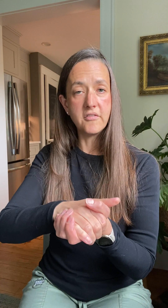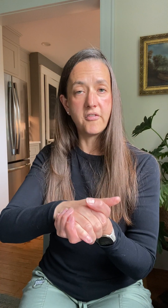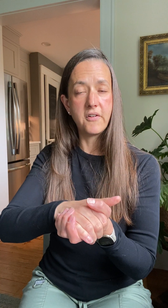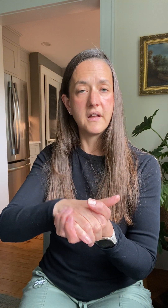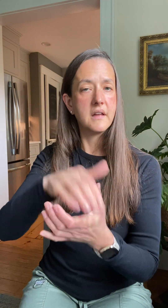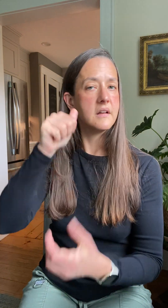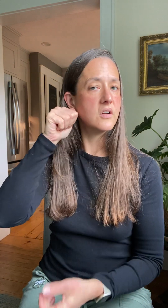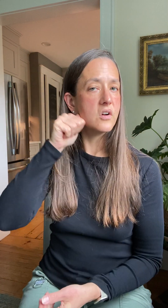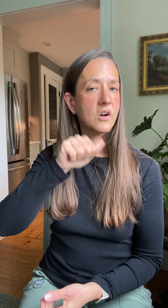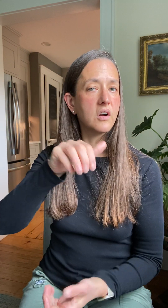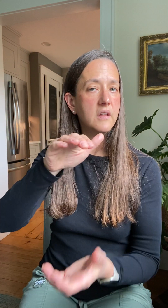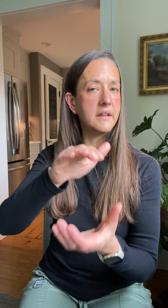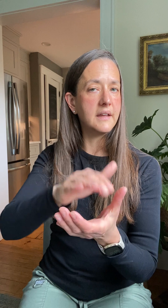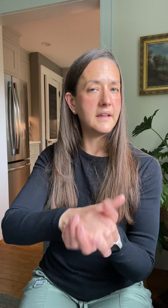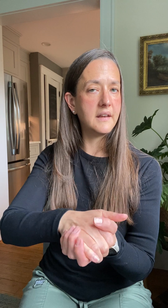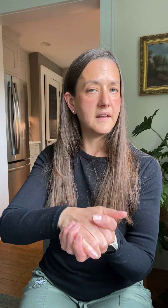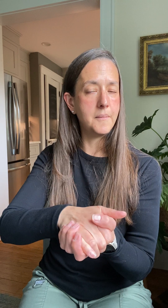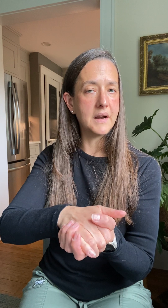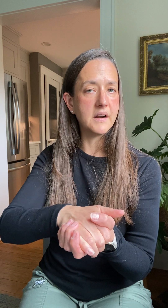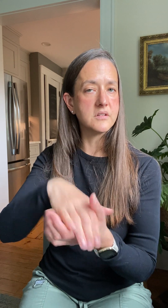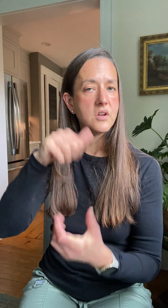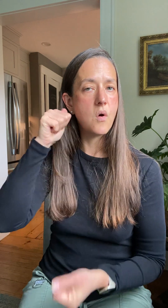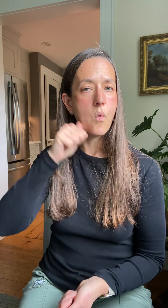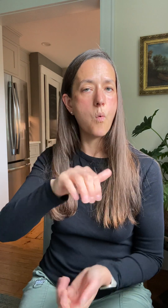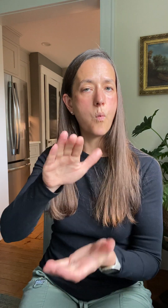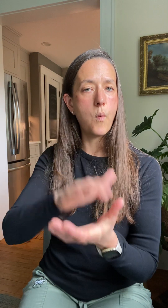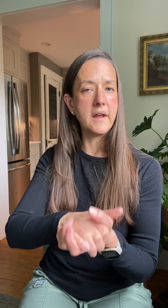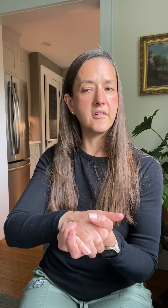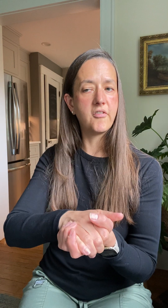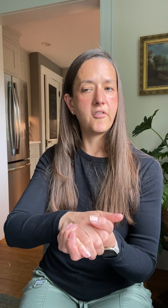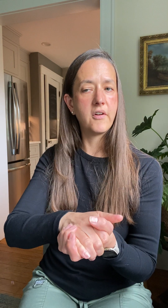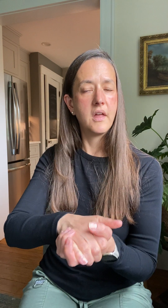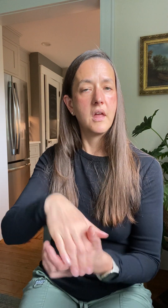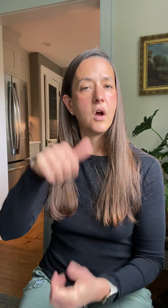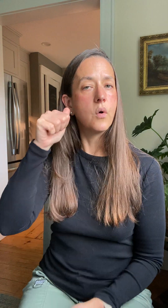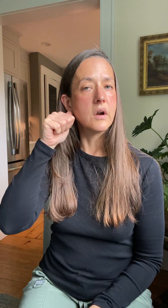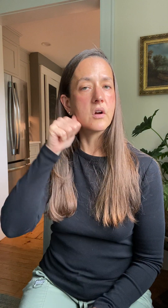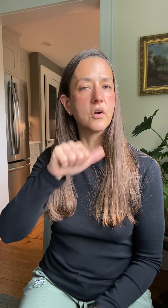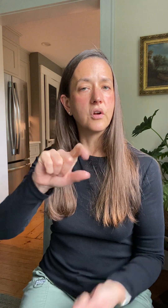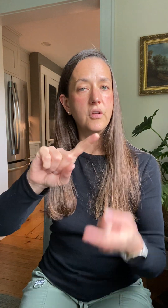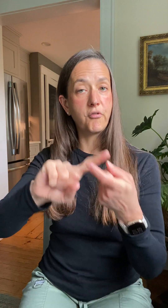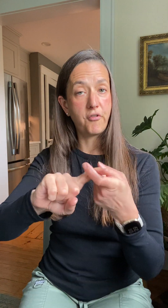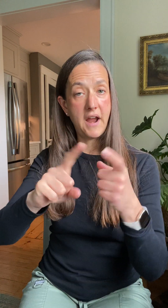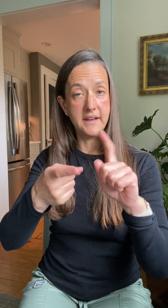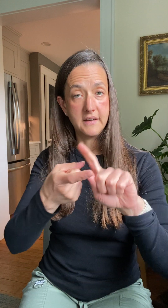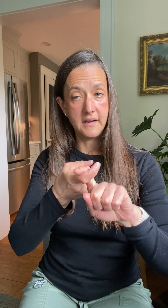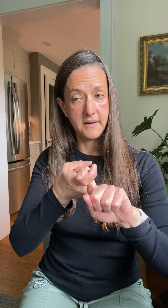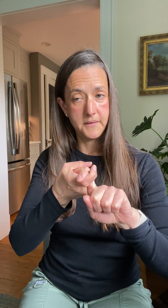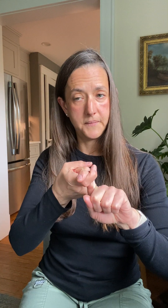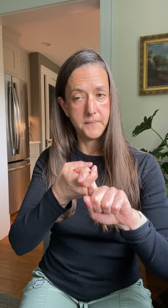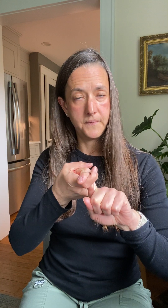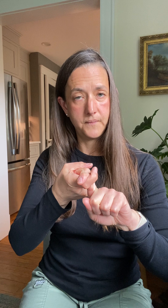wife. Girl and marriage, wife, or girlfriend.